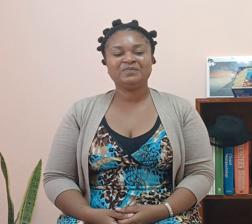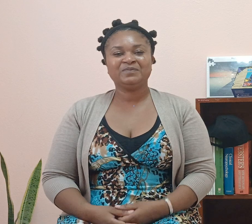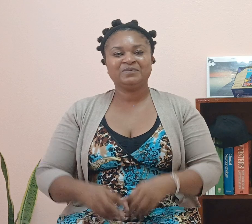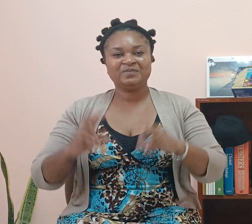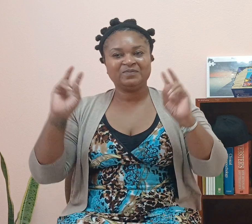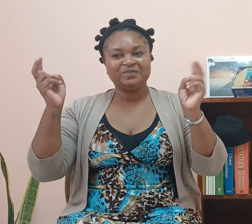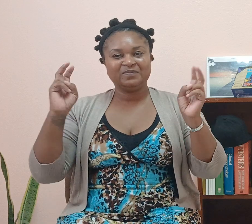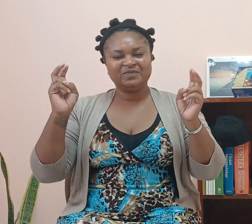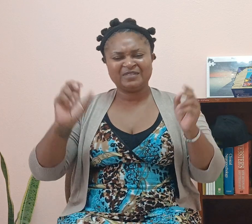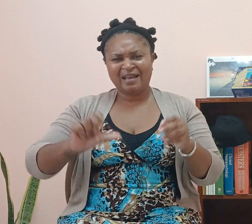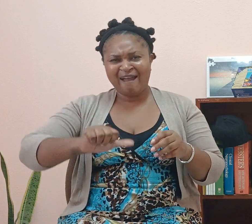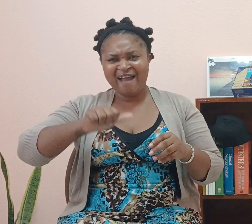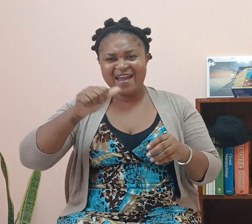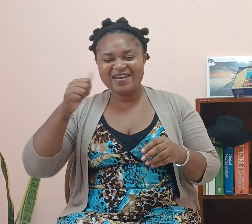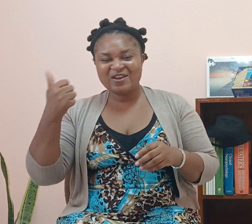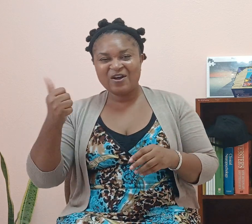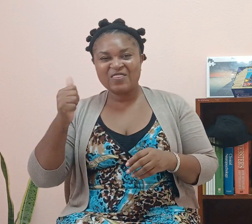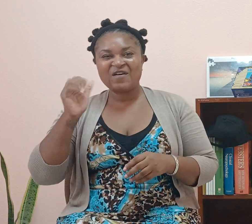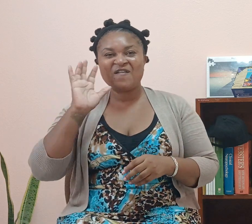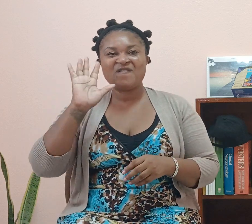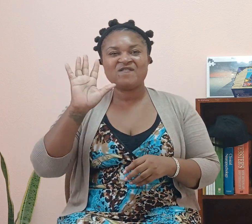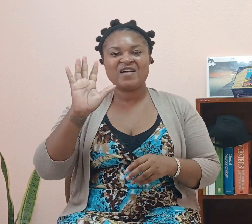Another 5 more memory gems.